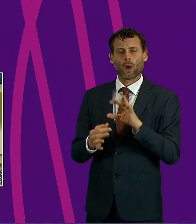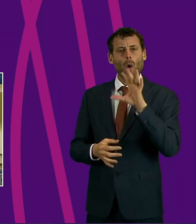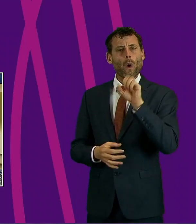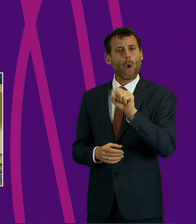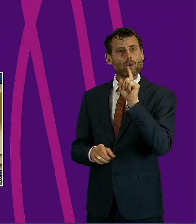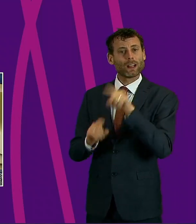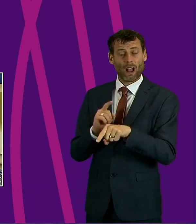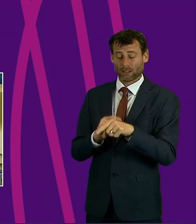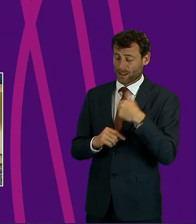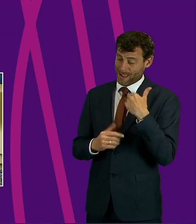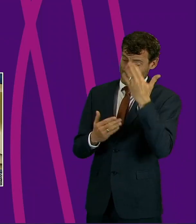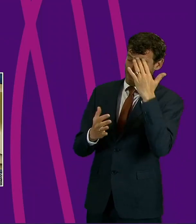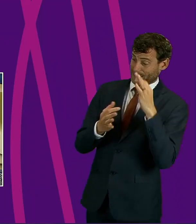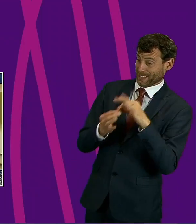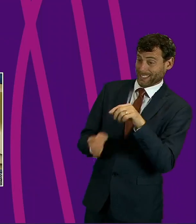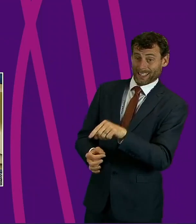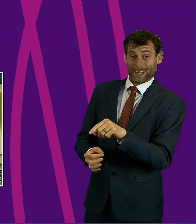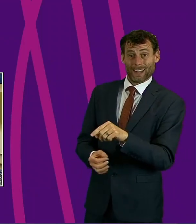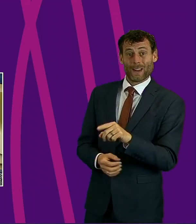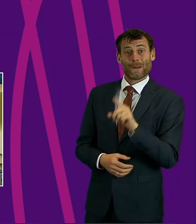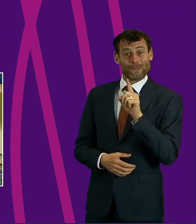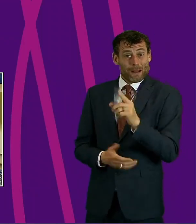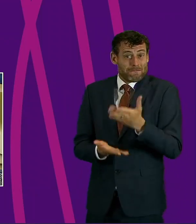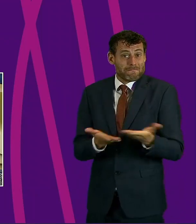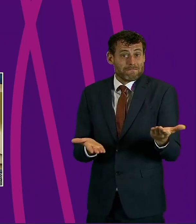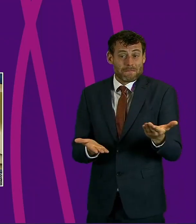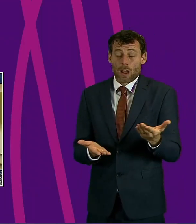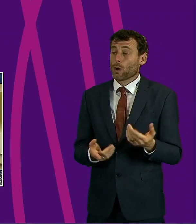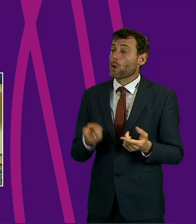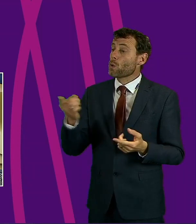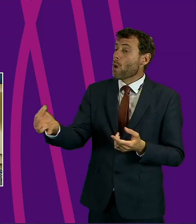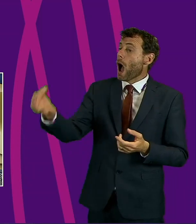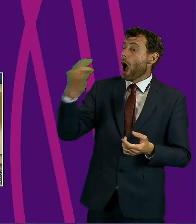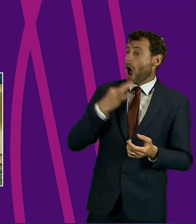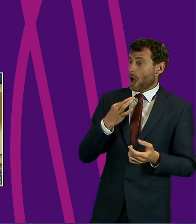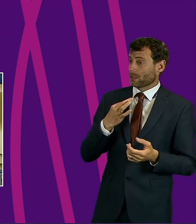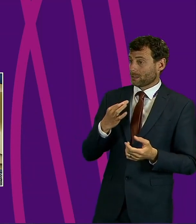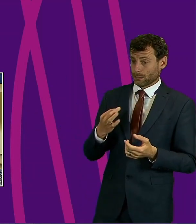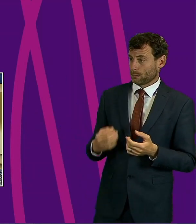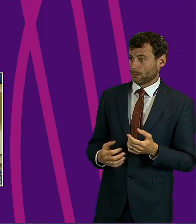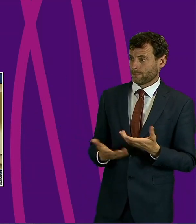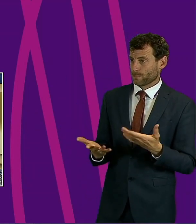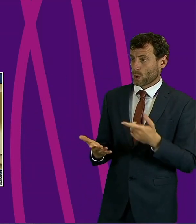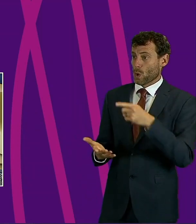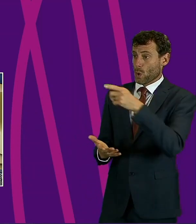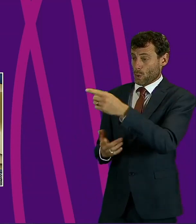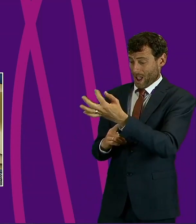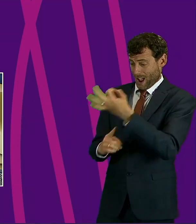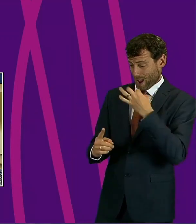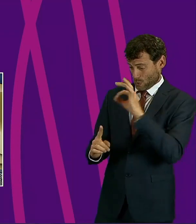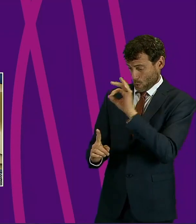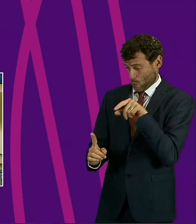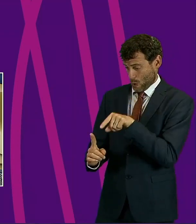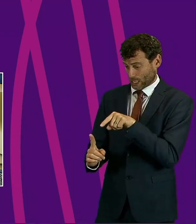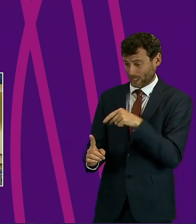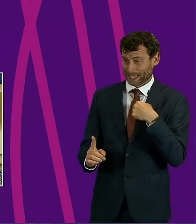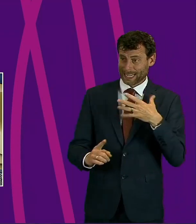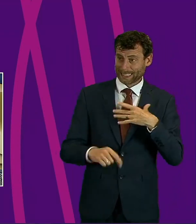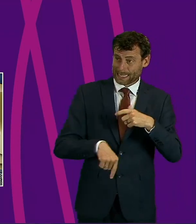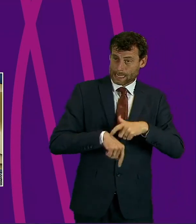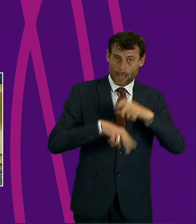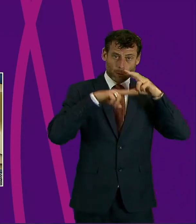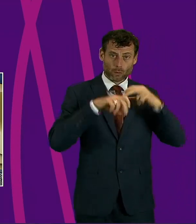some cases it will be the case that information is maybe not always readily available. We are learning about this virus, we are developing and